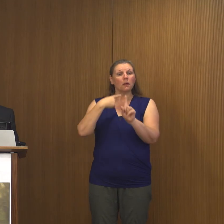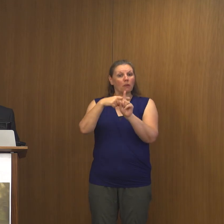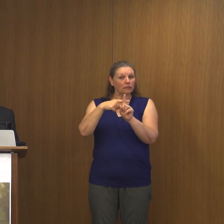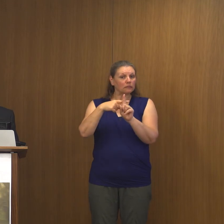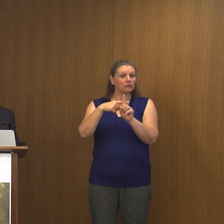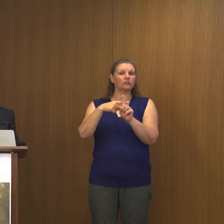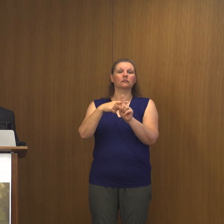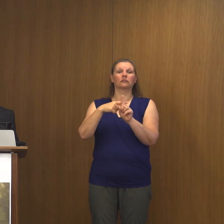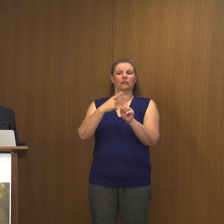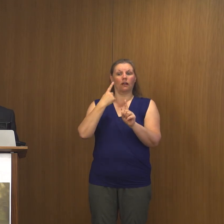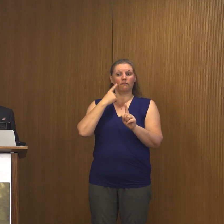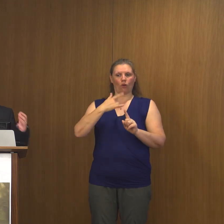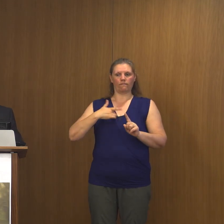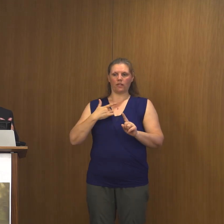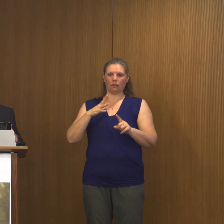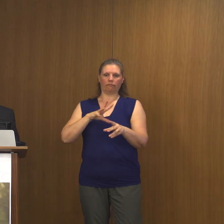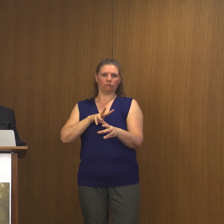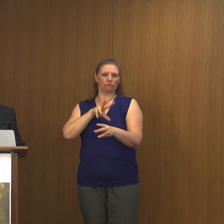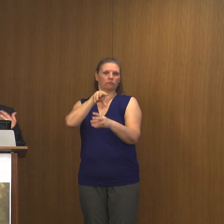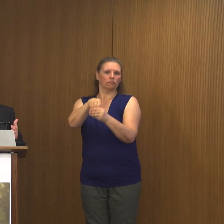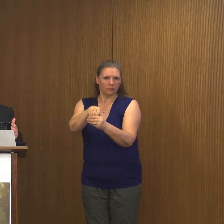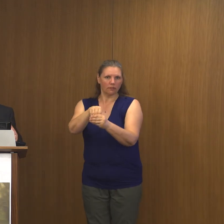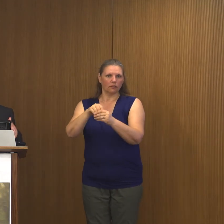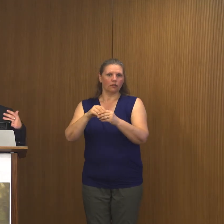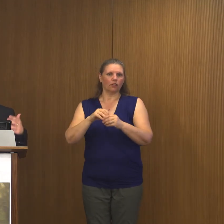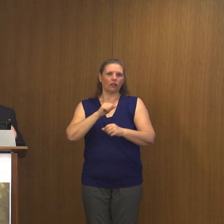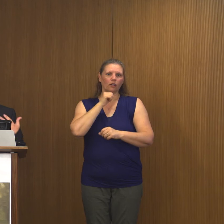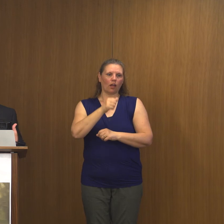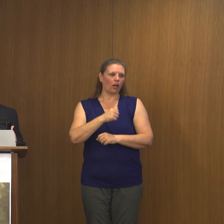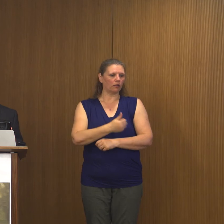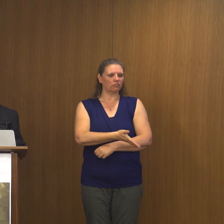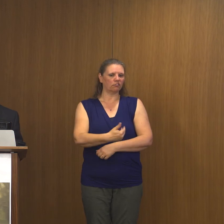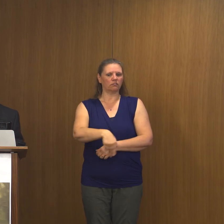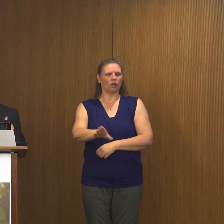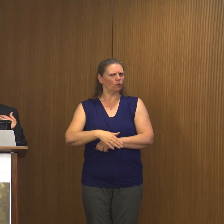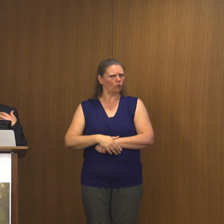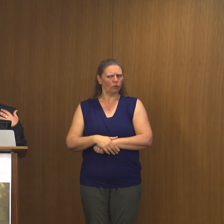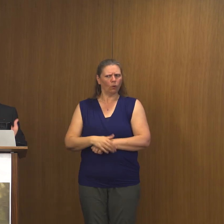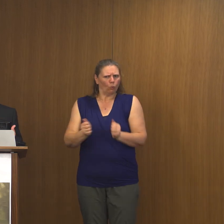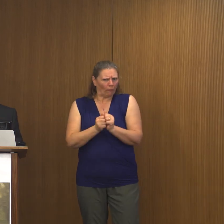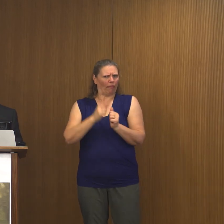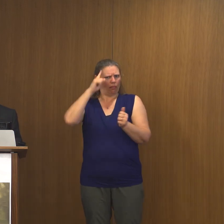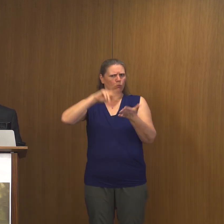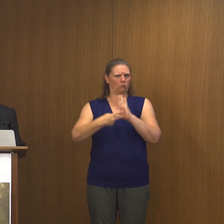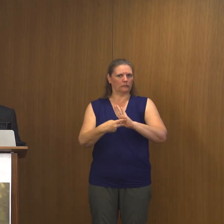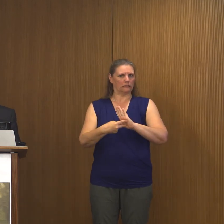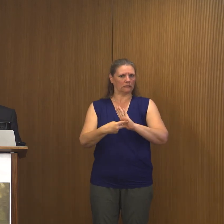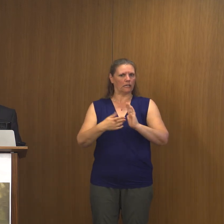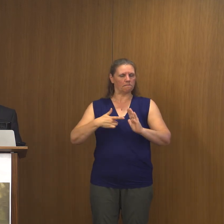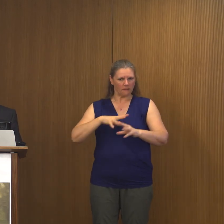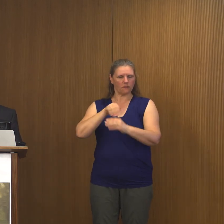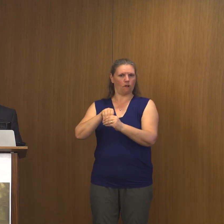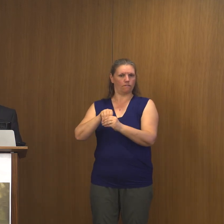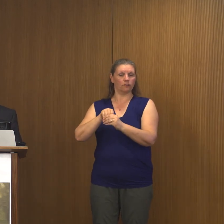to the meaningful engagement, and I say meaningful engagement, so not just being engaged, but actually having a role and making change. So we're